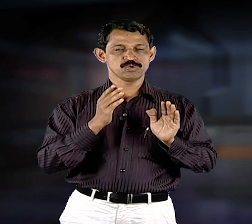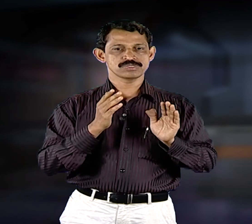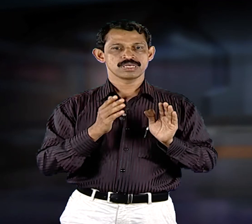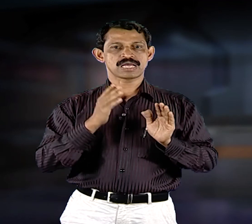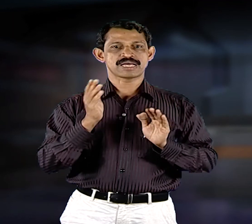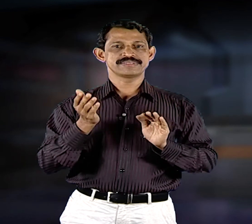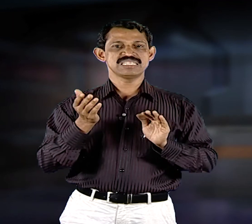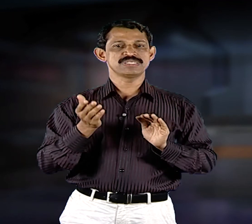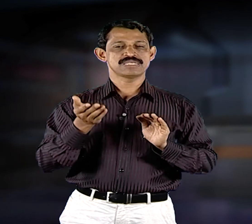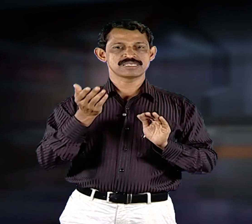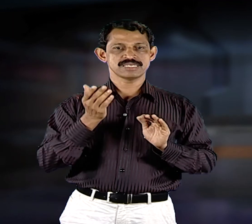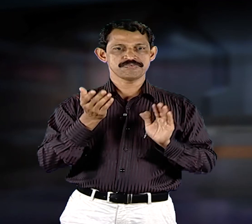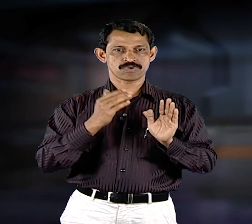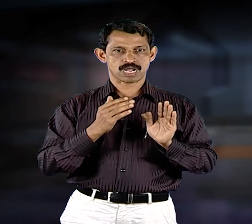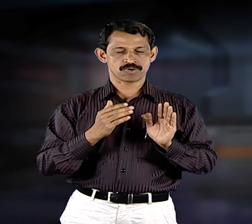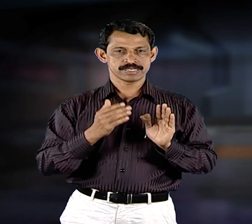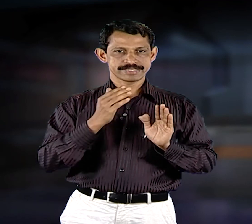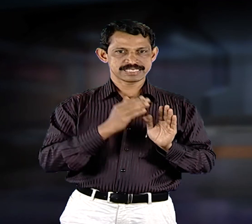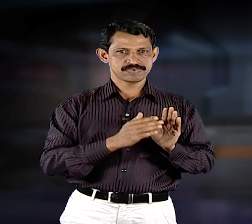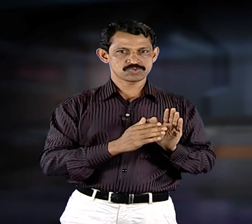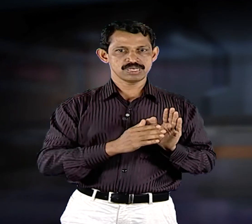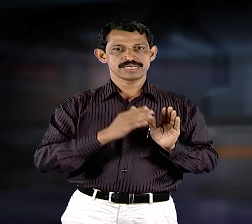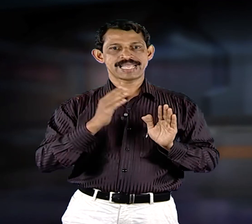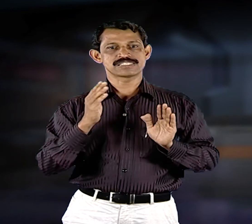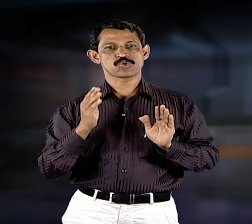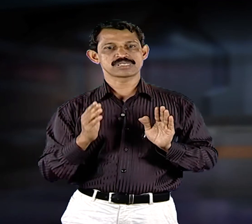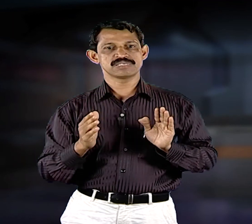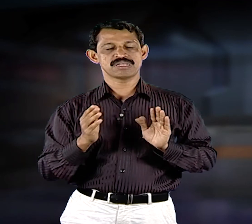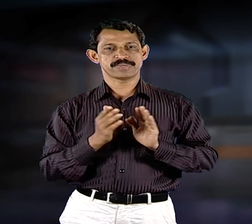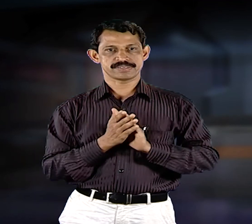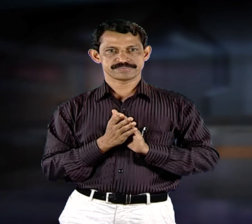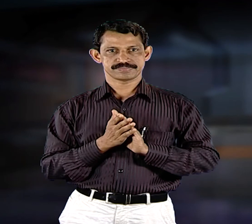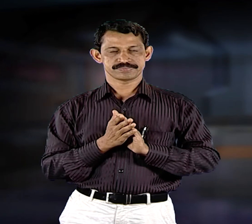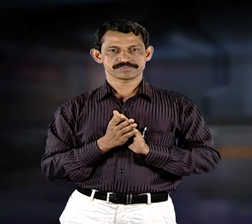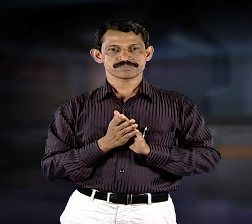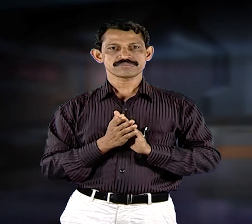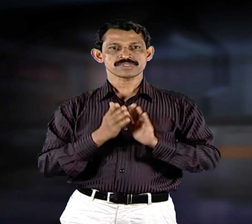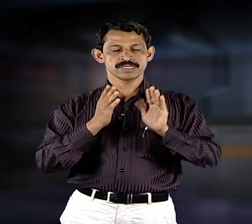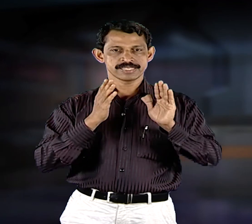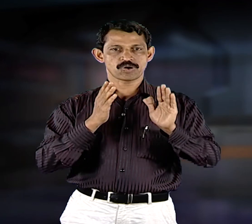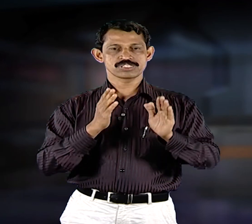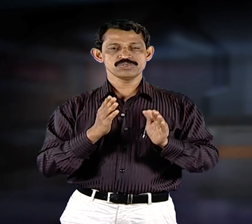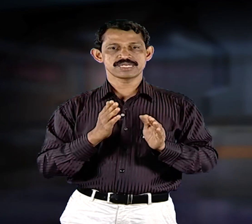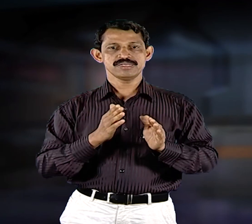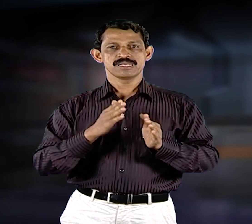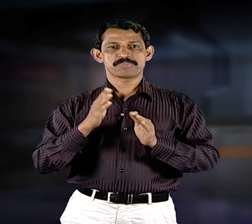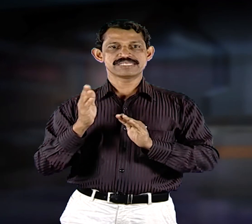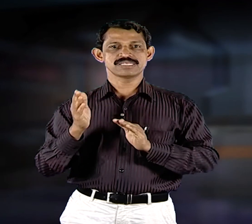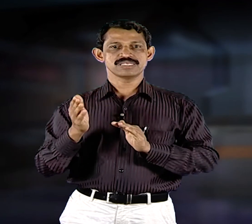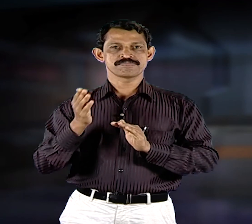values that are deemed necessary for our individual and social development. The Constitution places